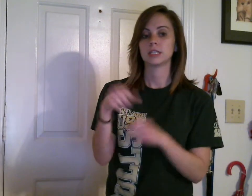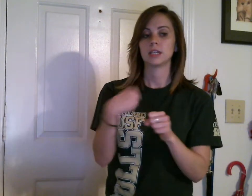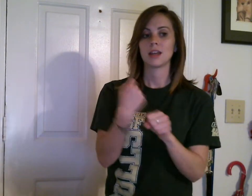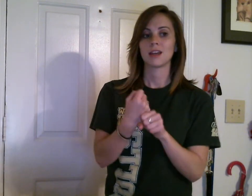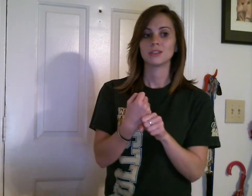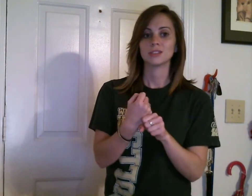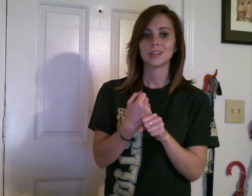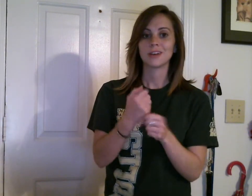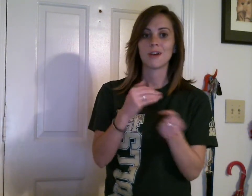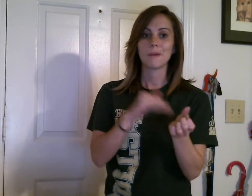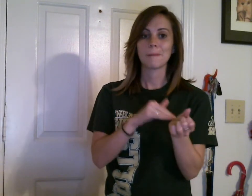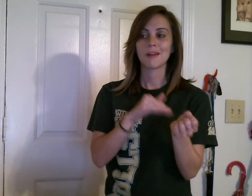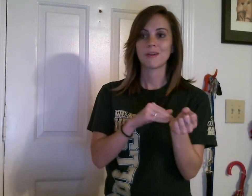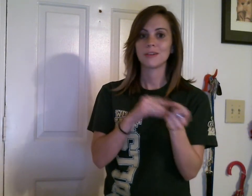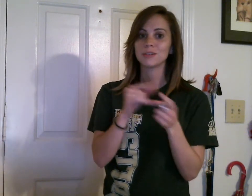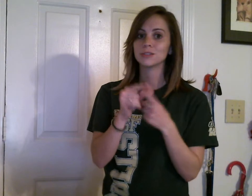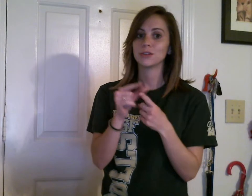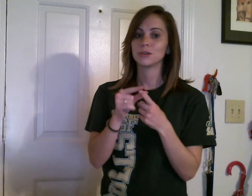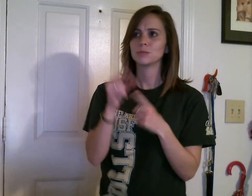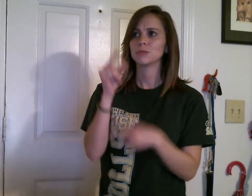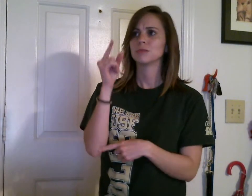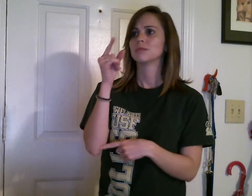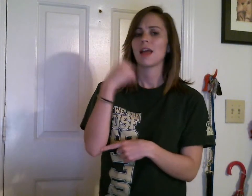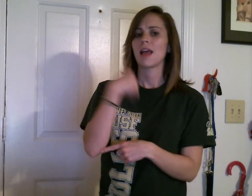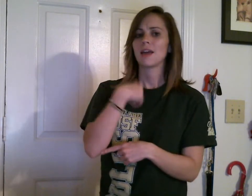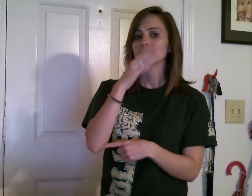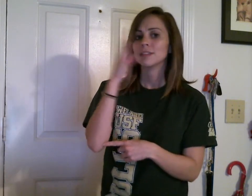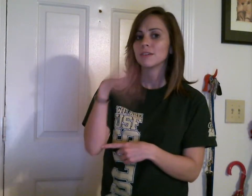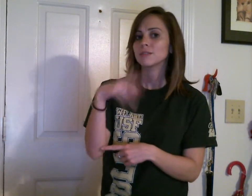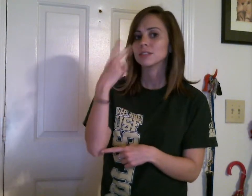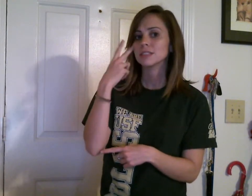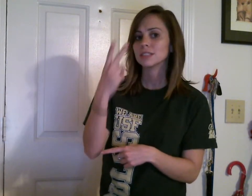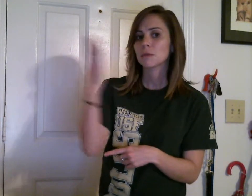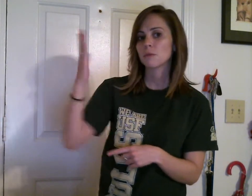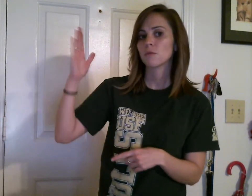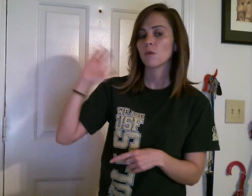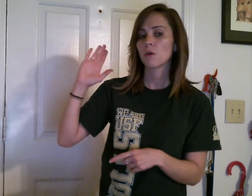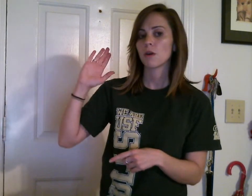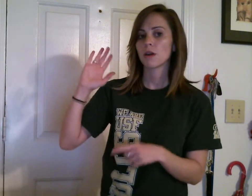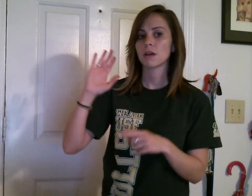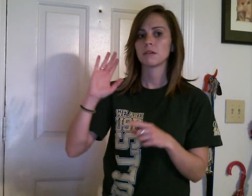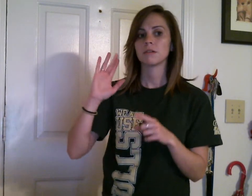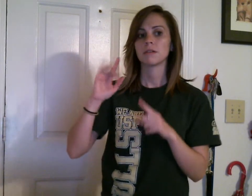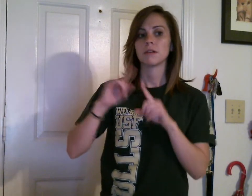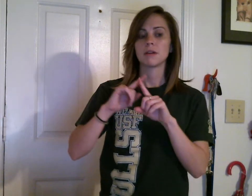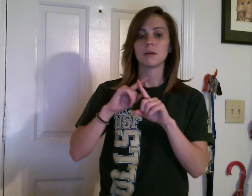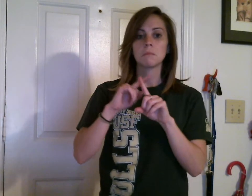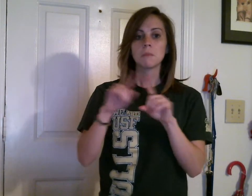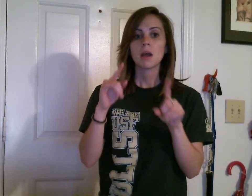never, ever seen before, ever. But if you can look at them and break them down, you kind of have an